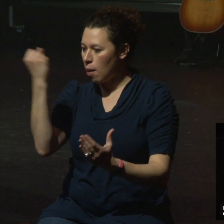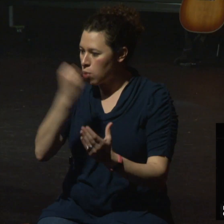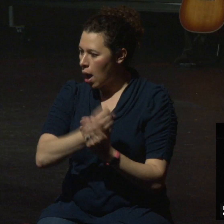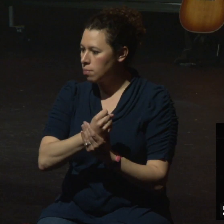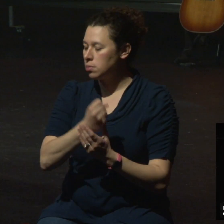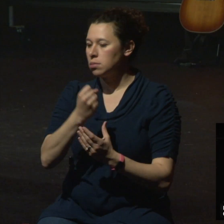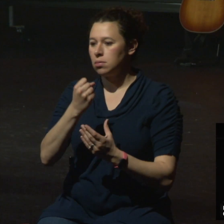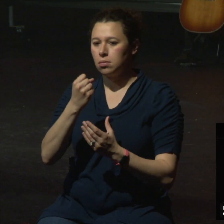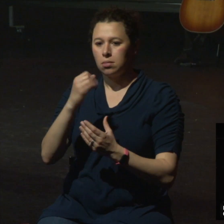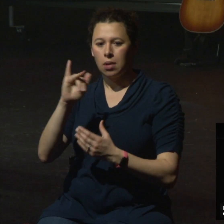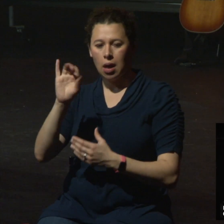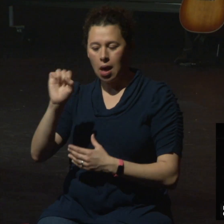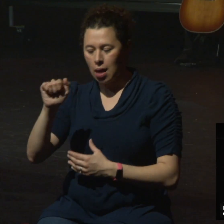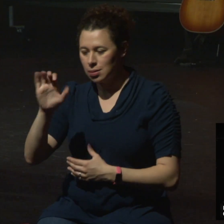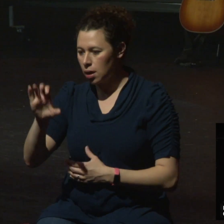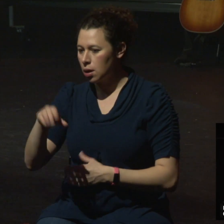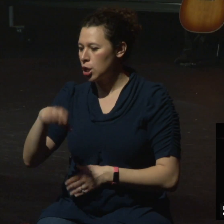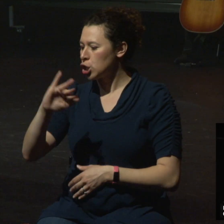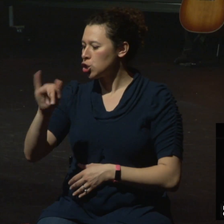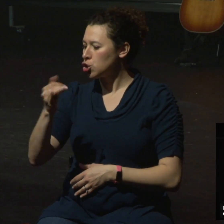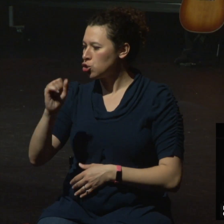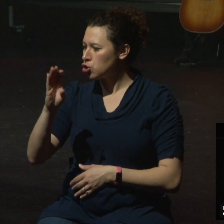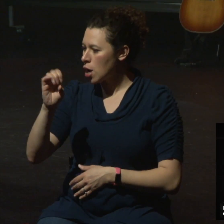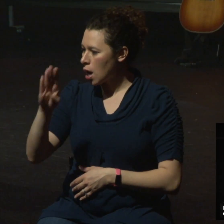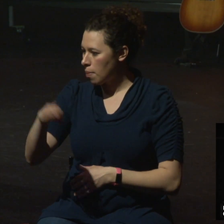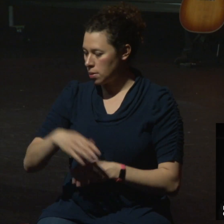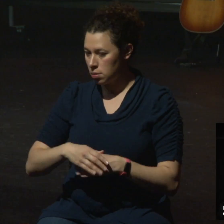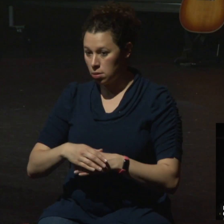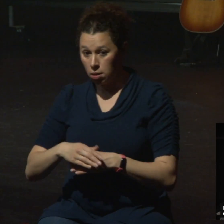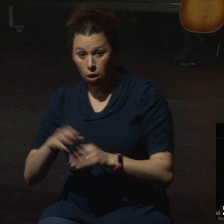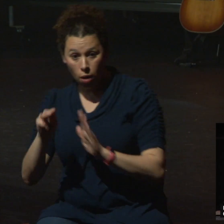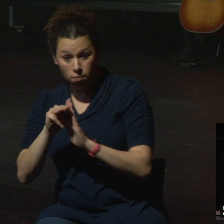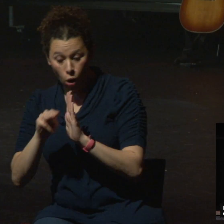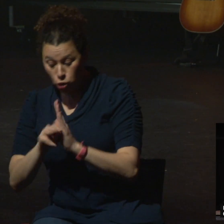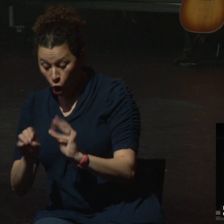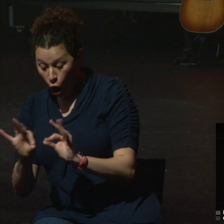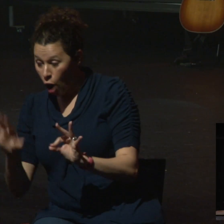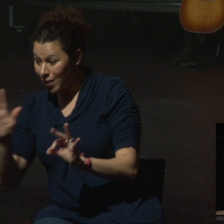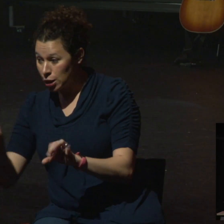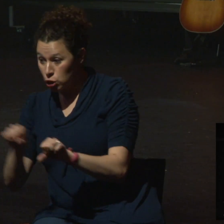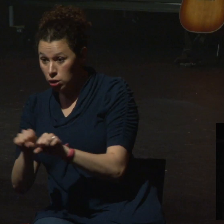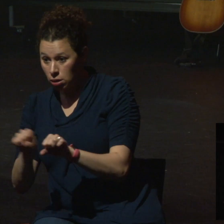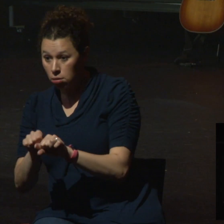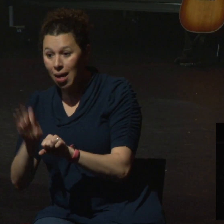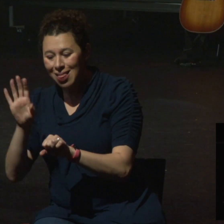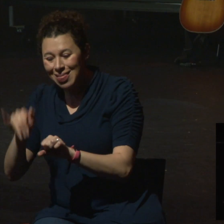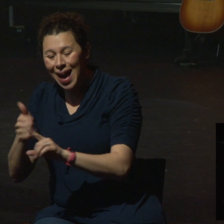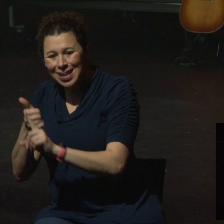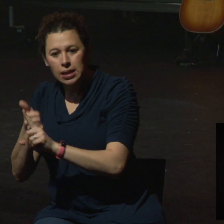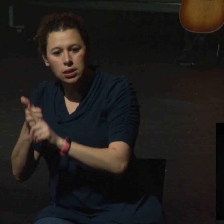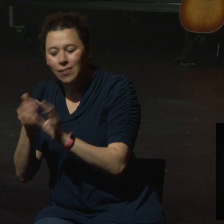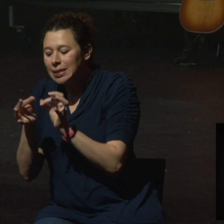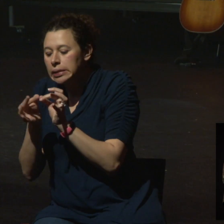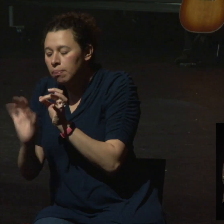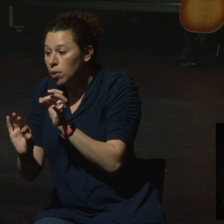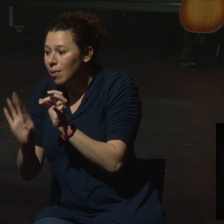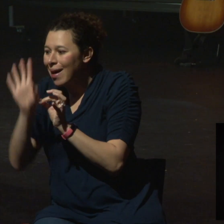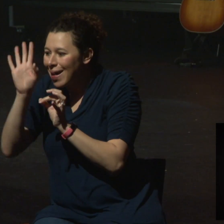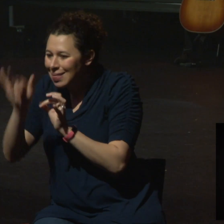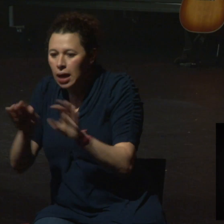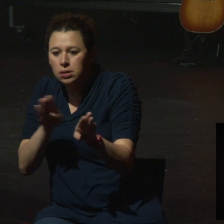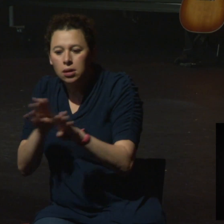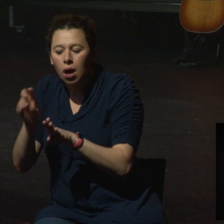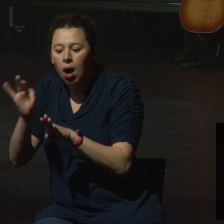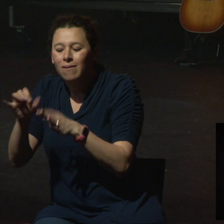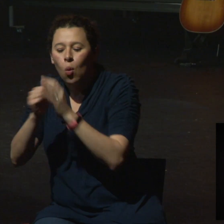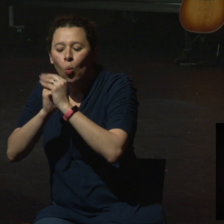Jacob. Understand, Moses taking off his sandals, that was an act of worship. Simple, but that was